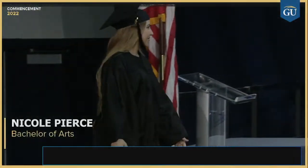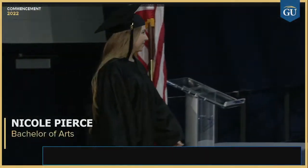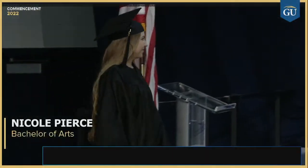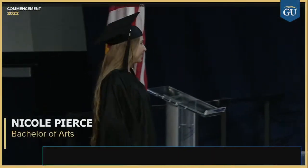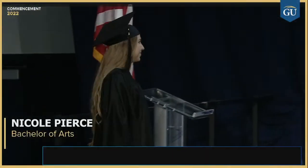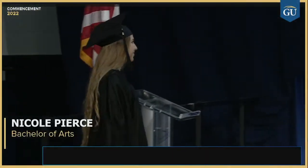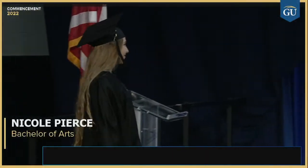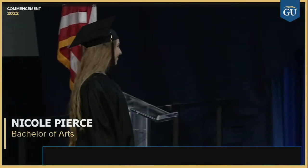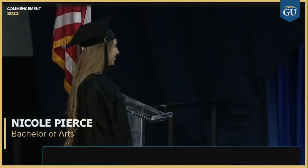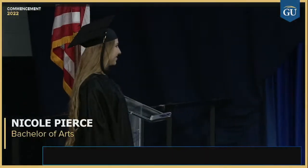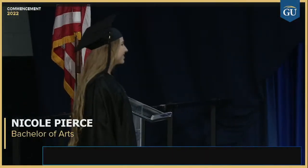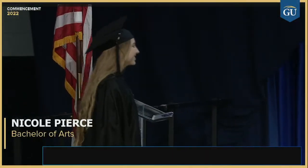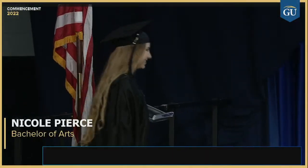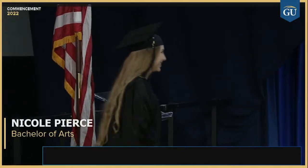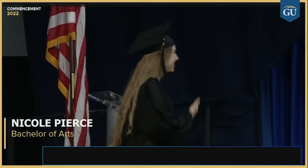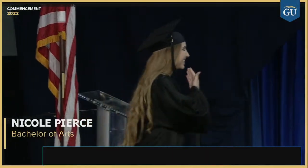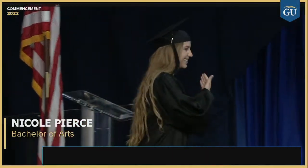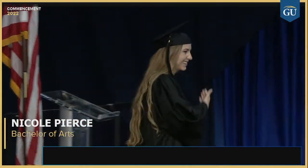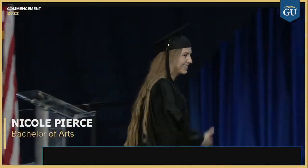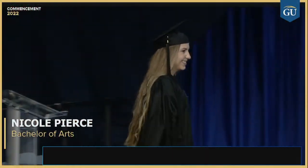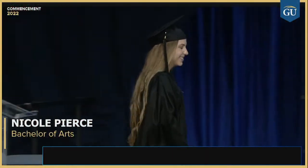Nicole Pierce, Bachelor of Arts.